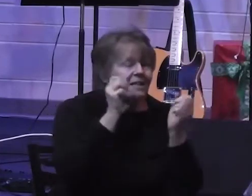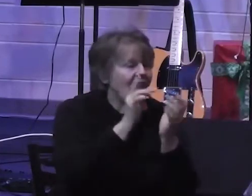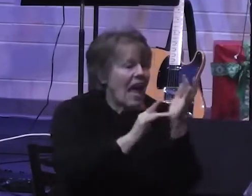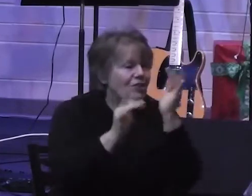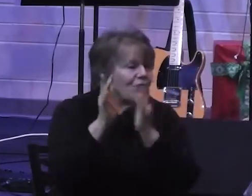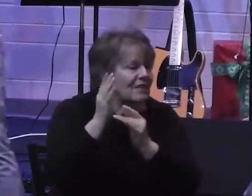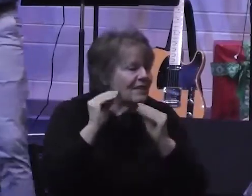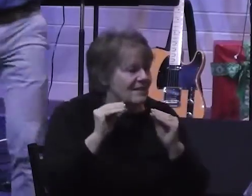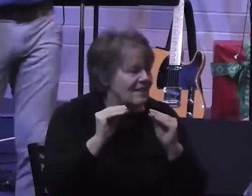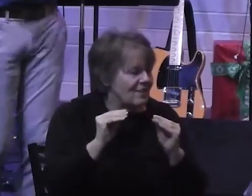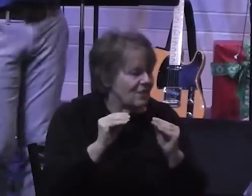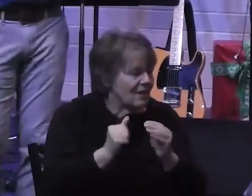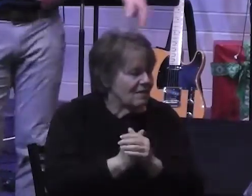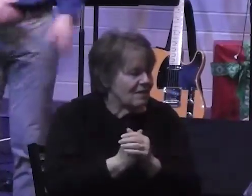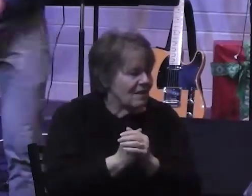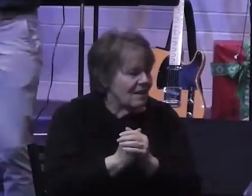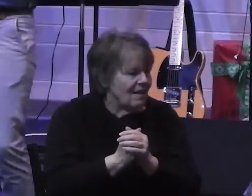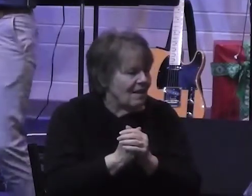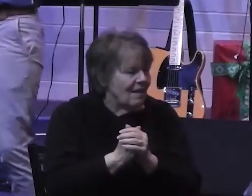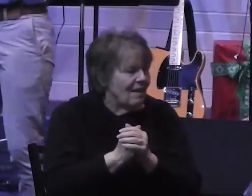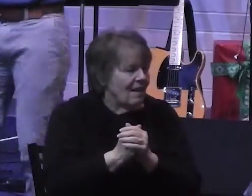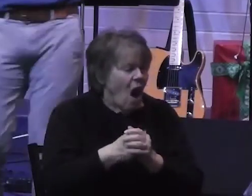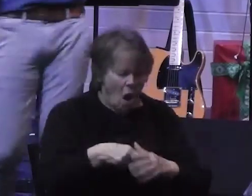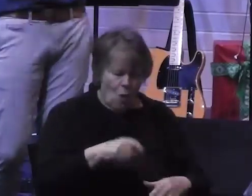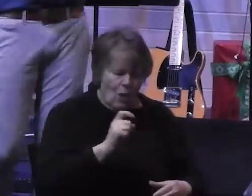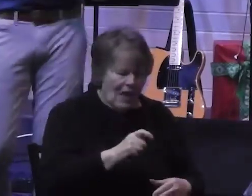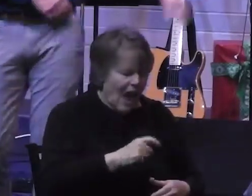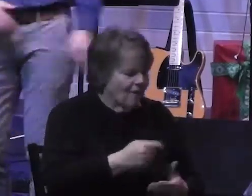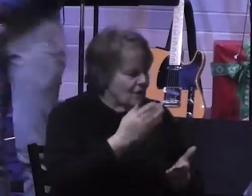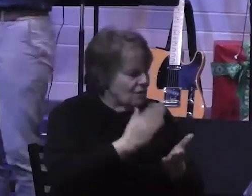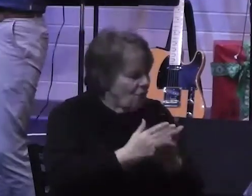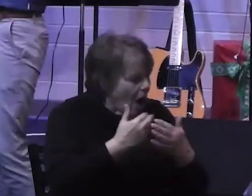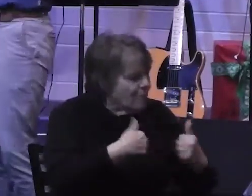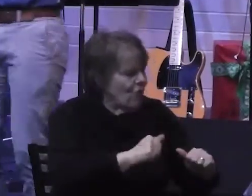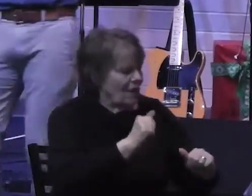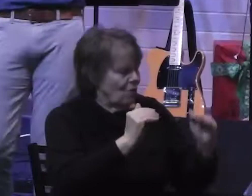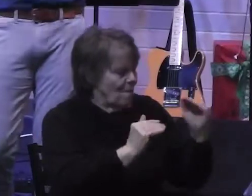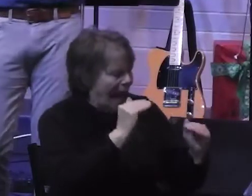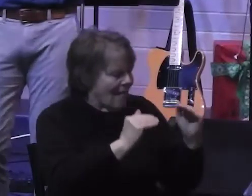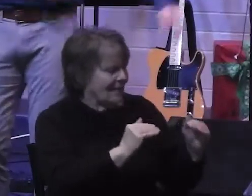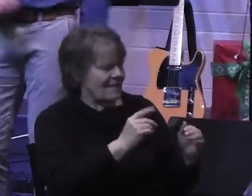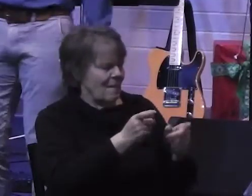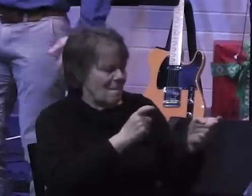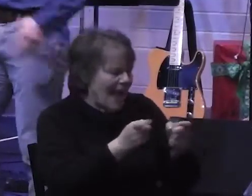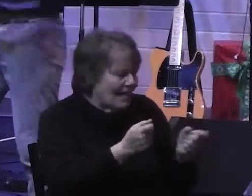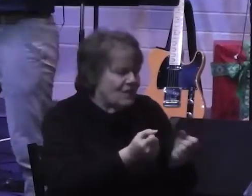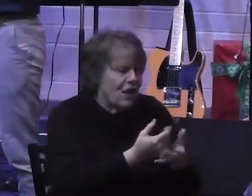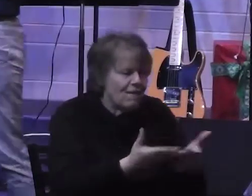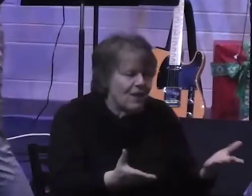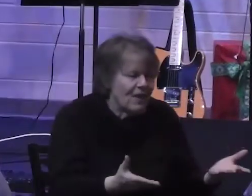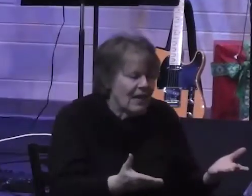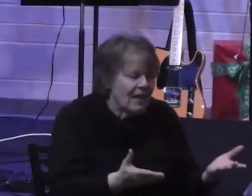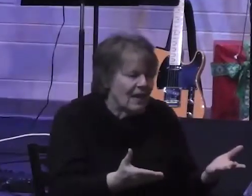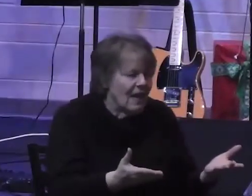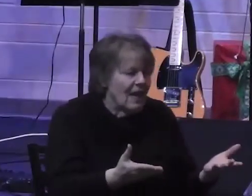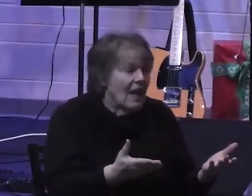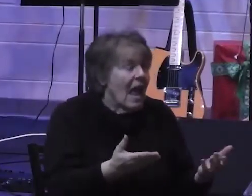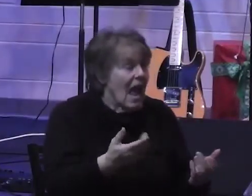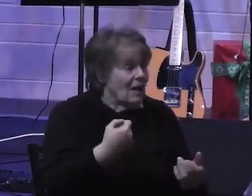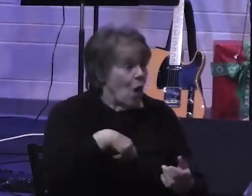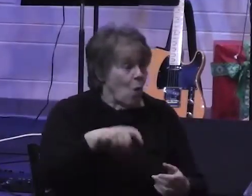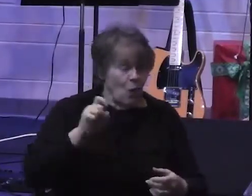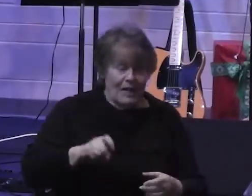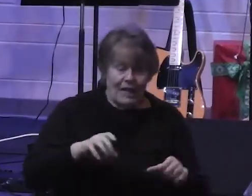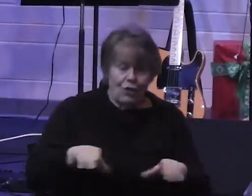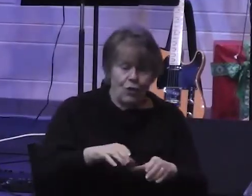idea that Jesus gave, we got to stop trying to keep it all in balance. We got to stop trying to manage our image. We got to stop trying to do all those things. And we need to do